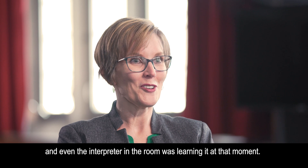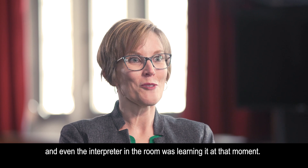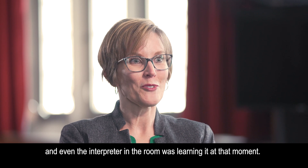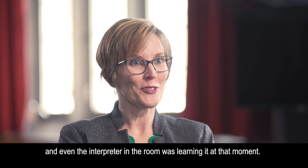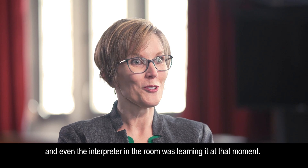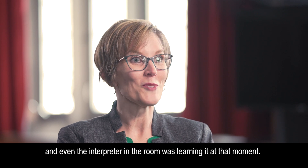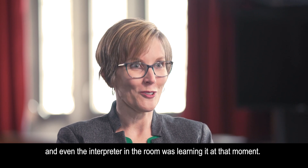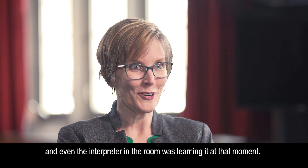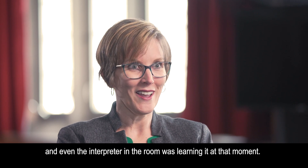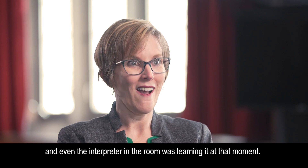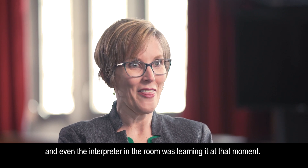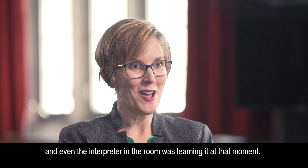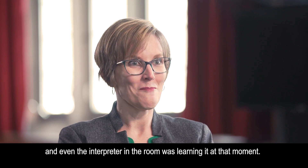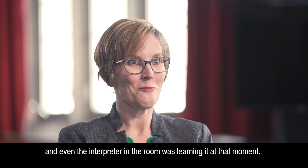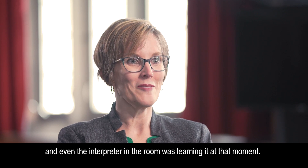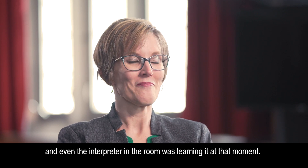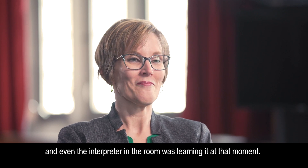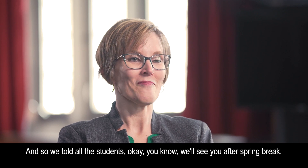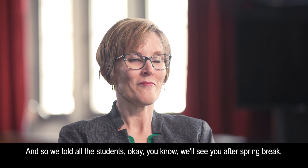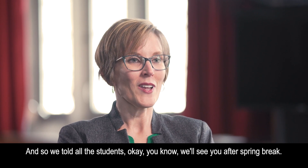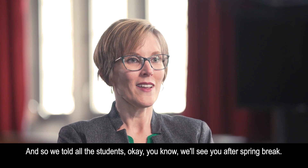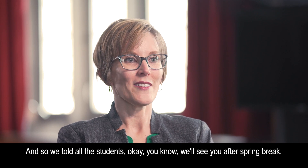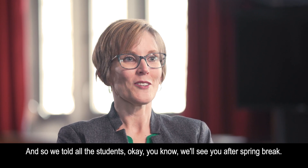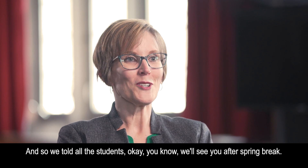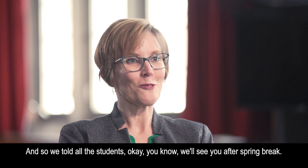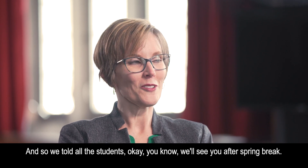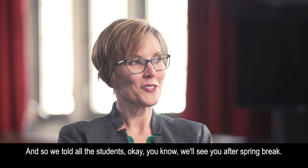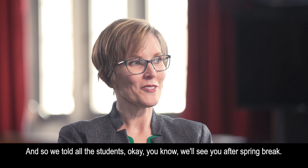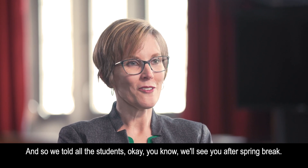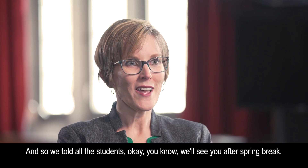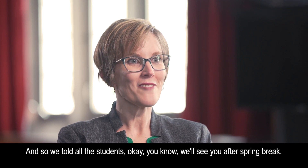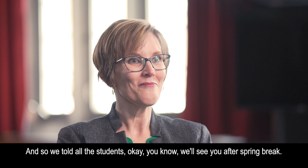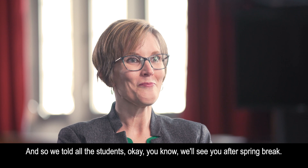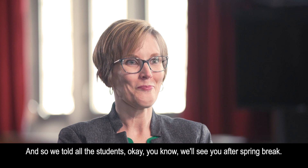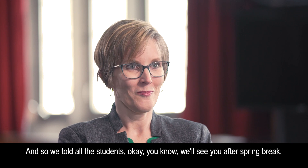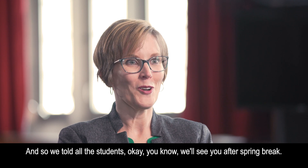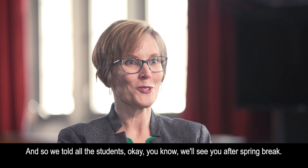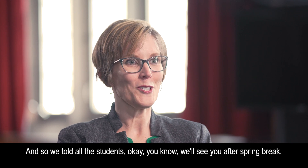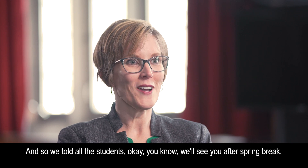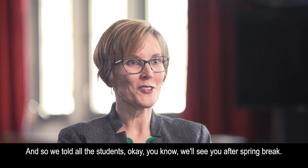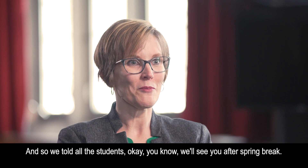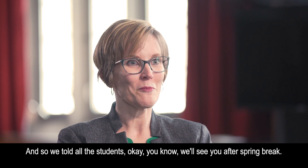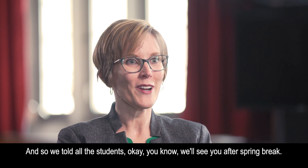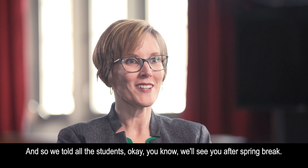interpreter in the room was learning it at that moment. And so we told all the students, okay, we'll see you after spring break.